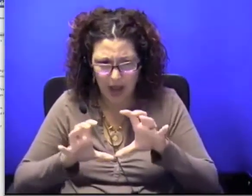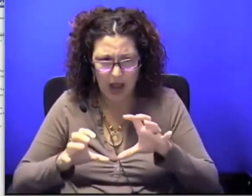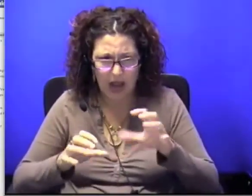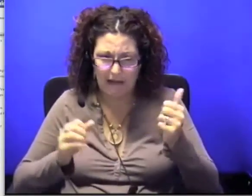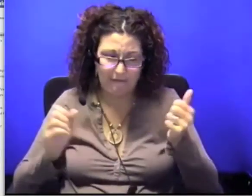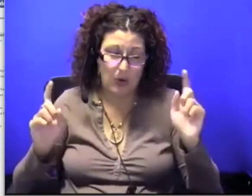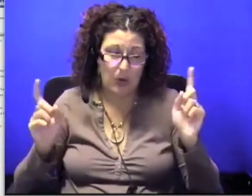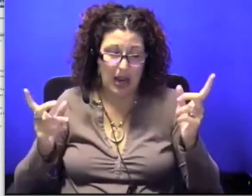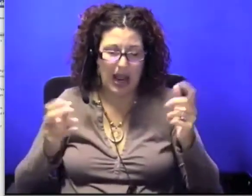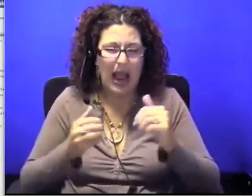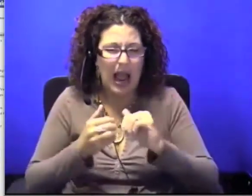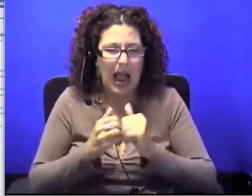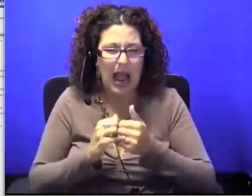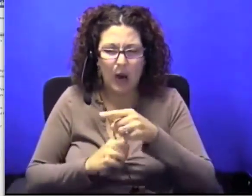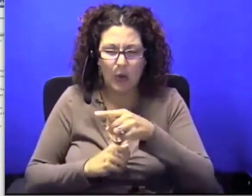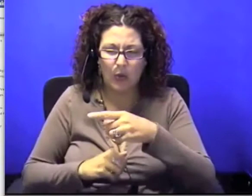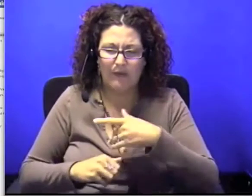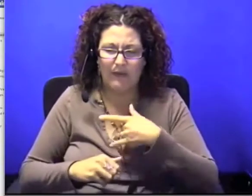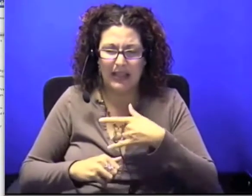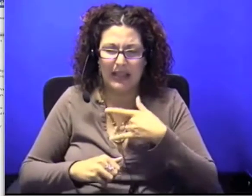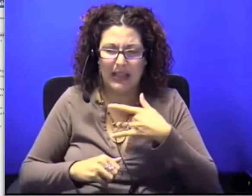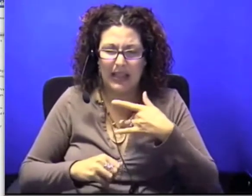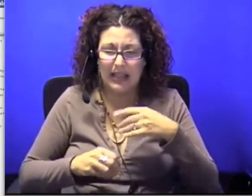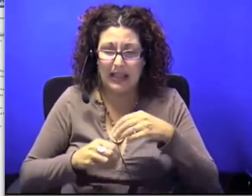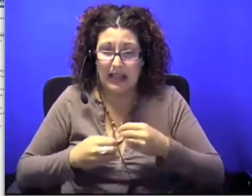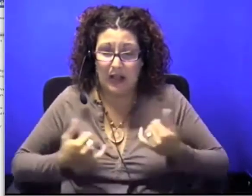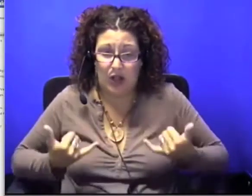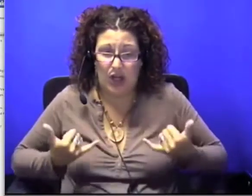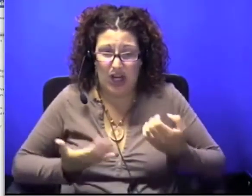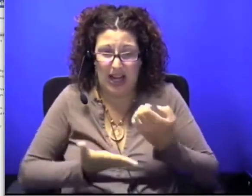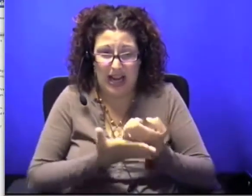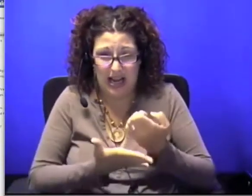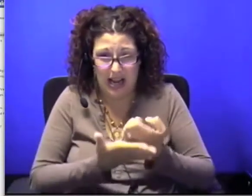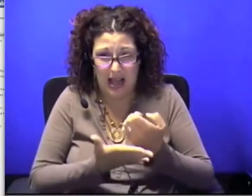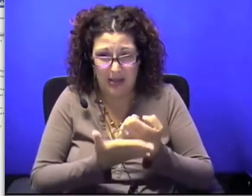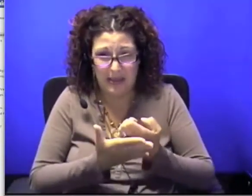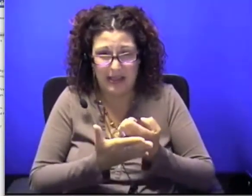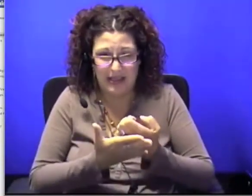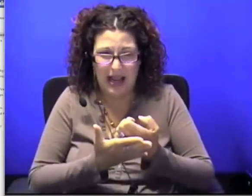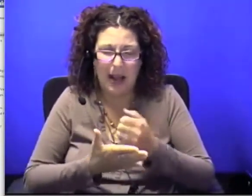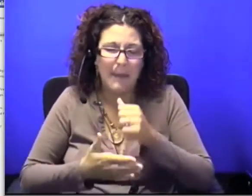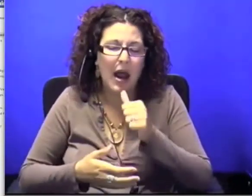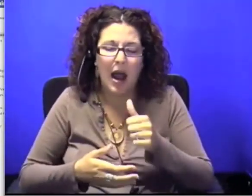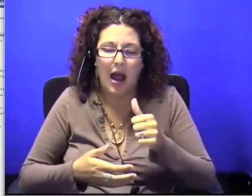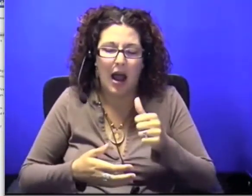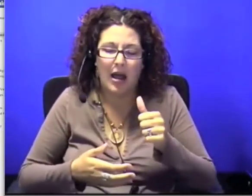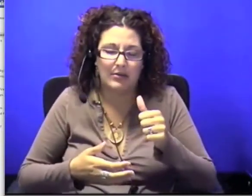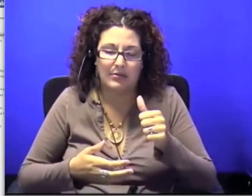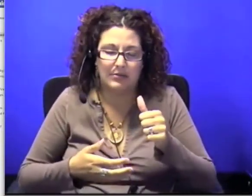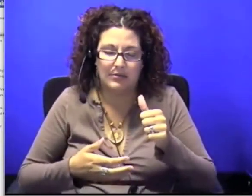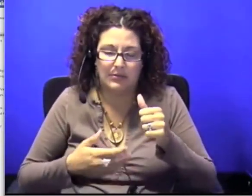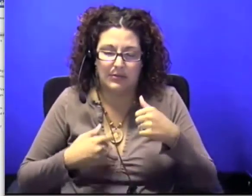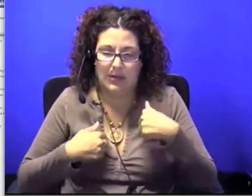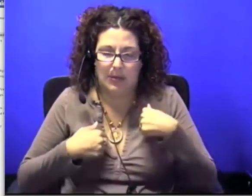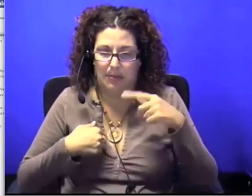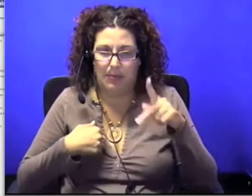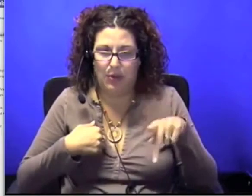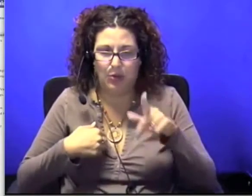done in everywhere, how do you feel as though in the current economic conditions, and I'm not ever someone